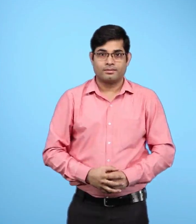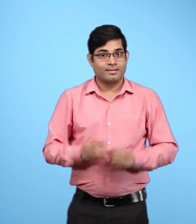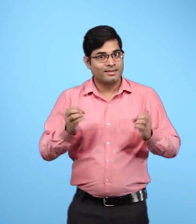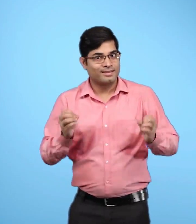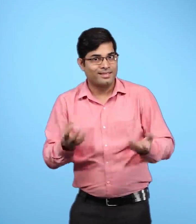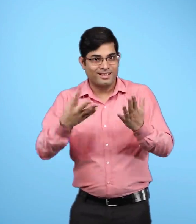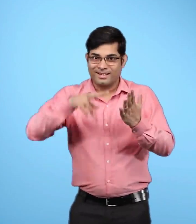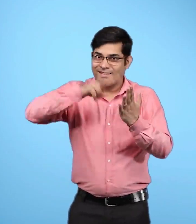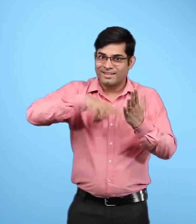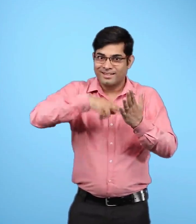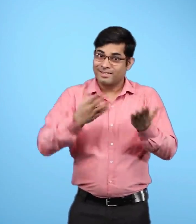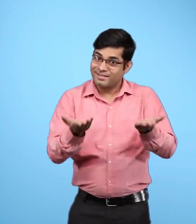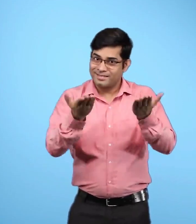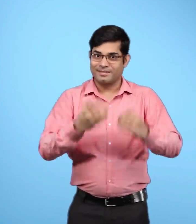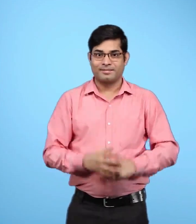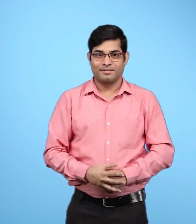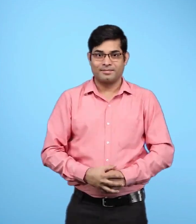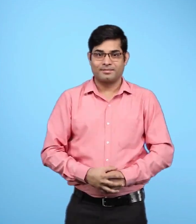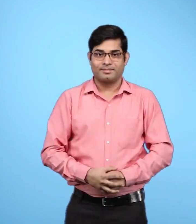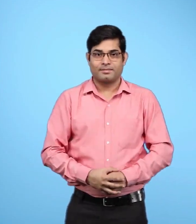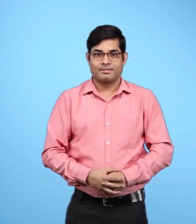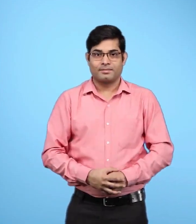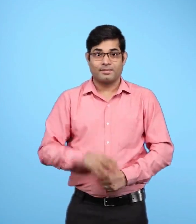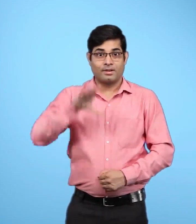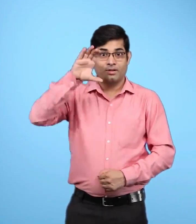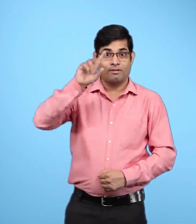Let's begin reading this page. Part 1.